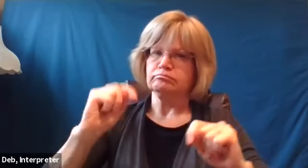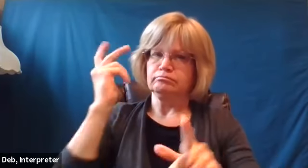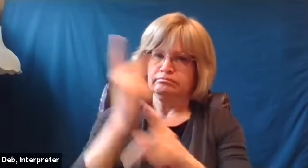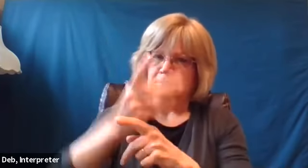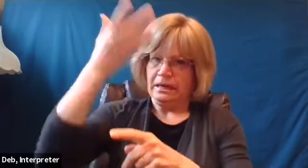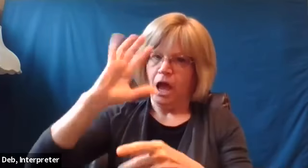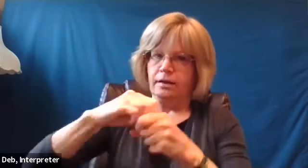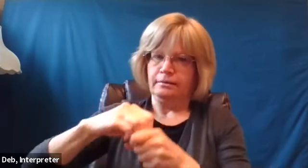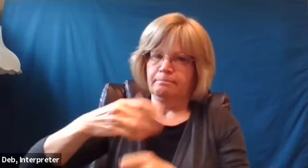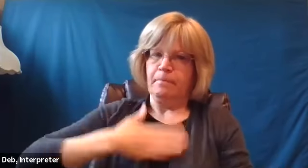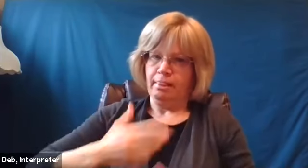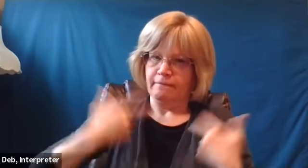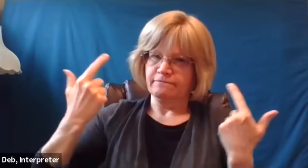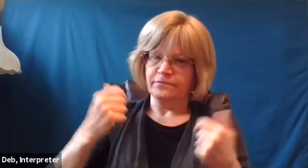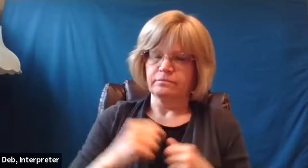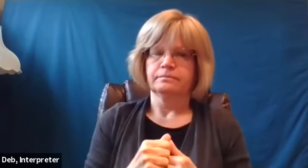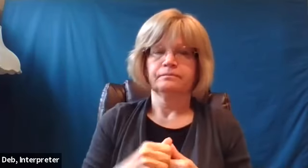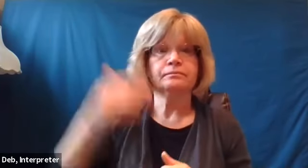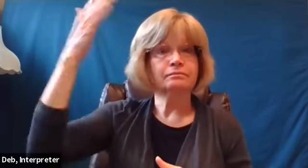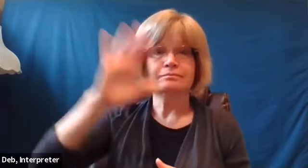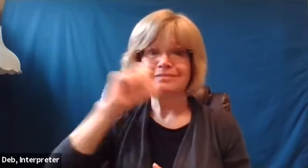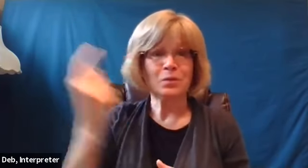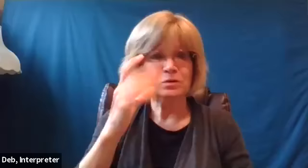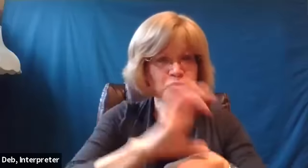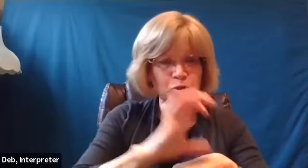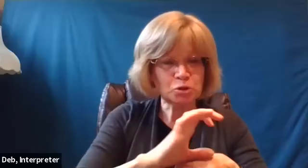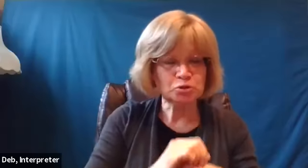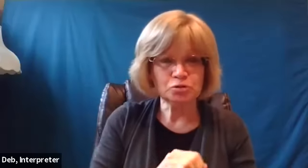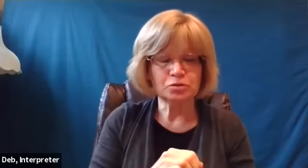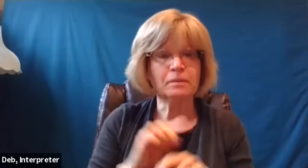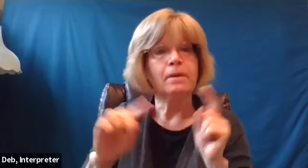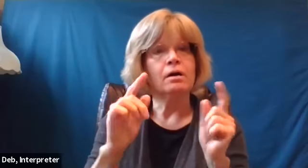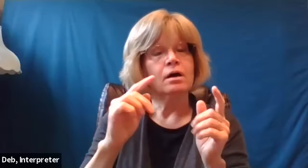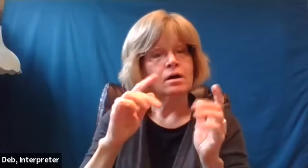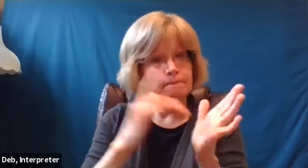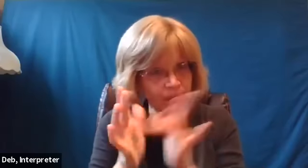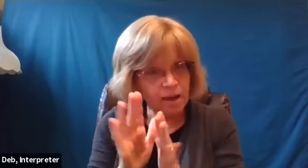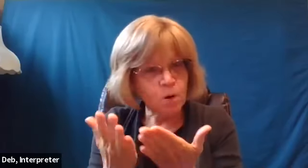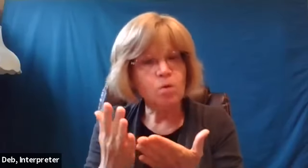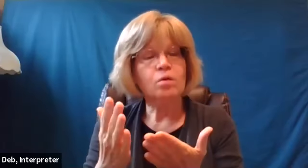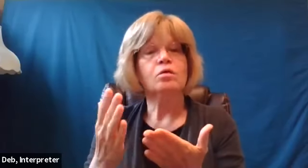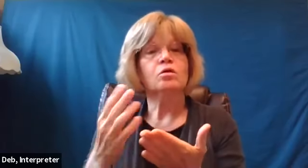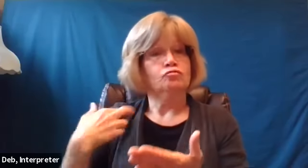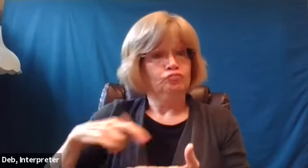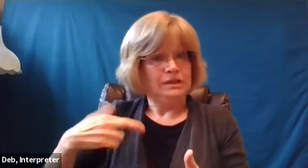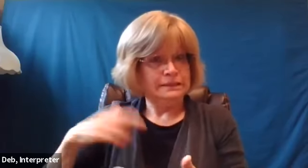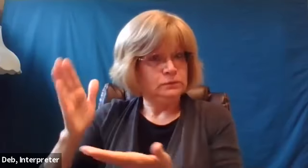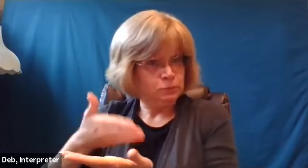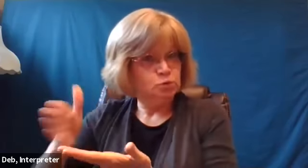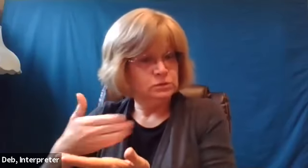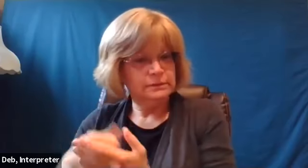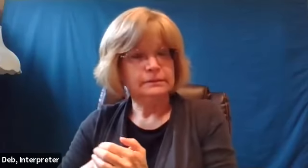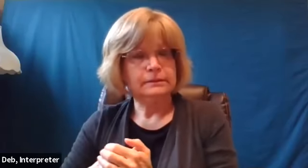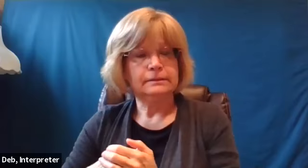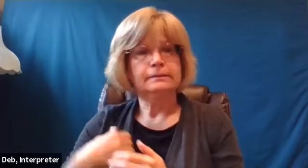I remembered God's presence wasn't only in church, but also through the words of scripture and religious songs. I listened